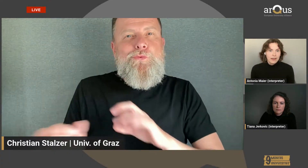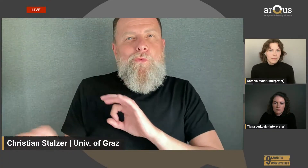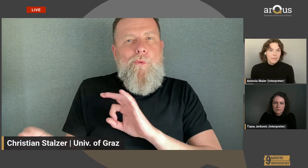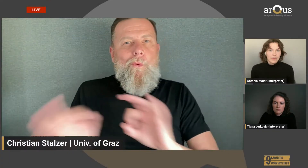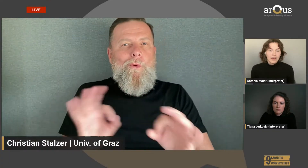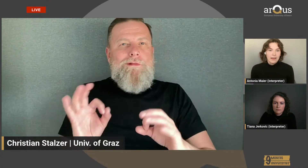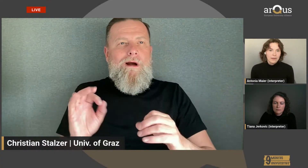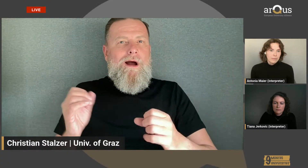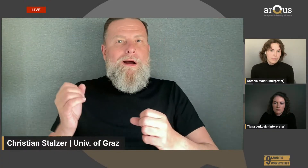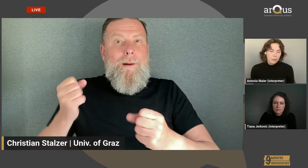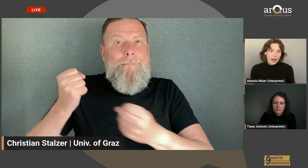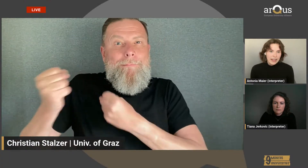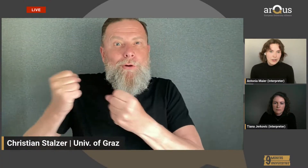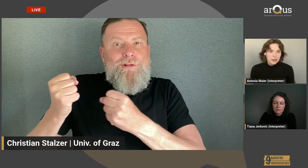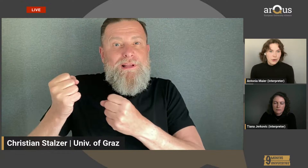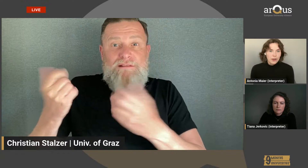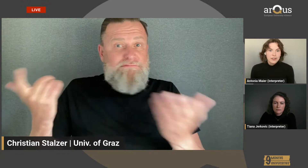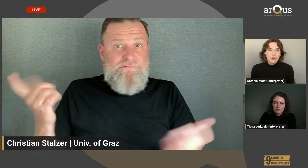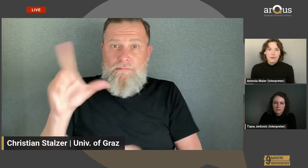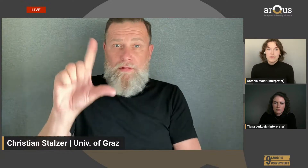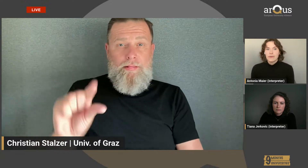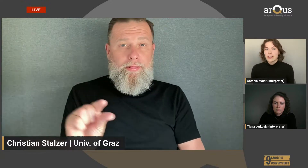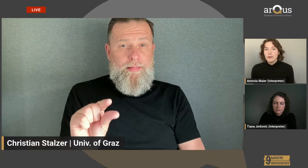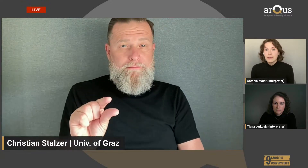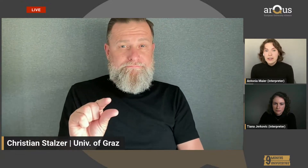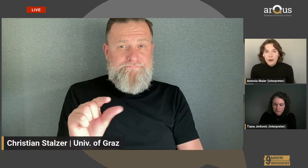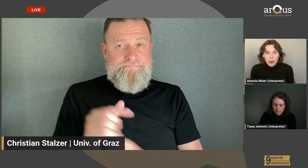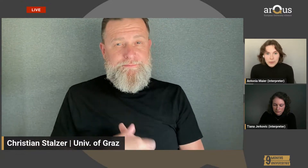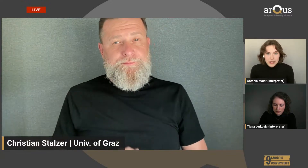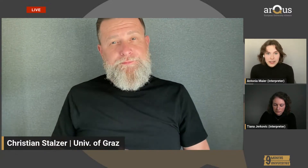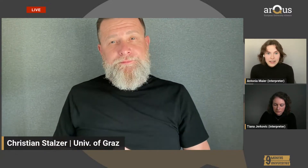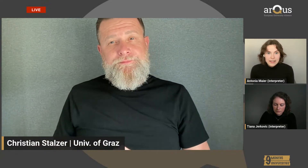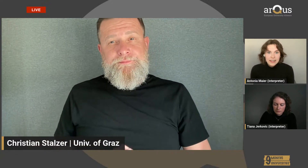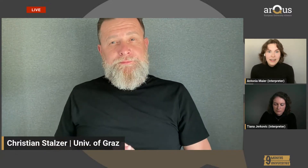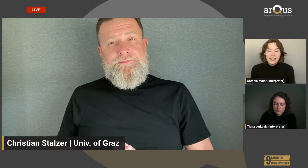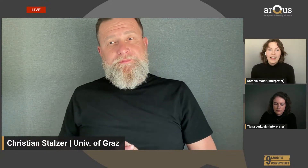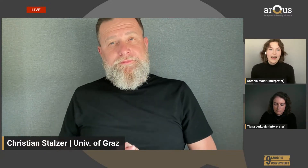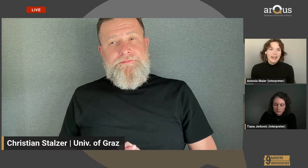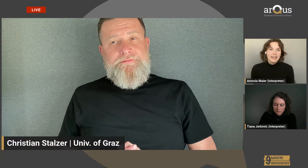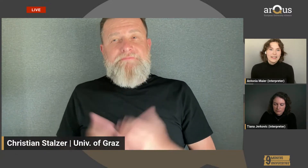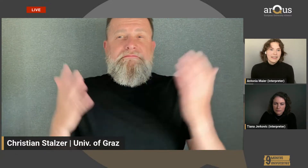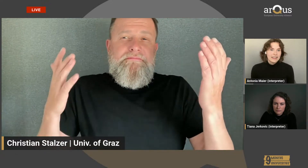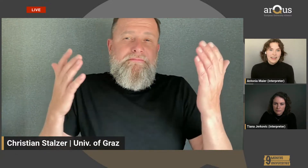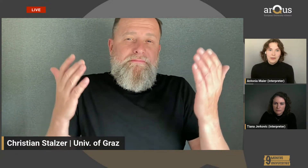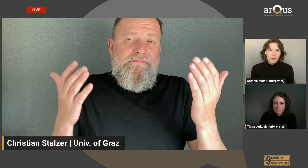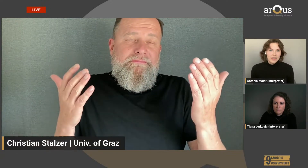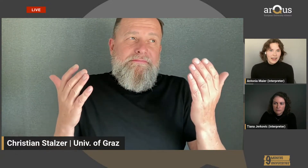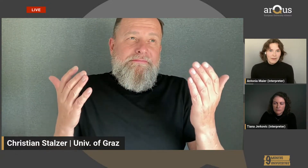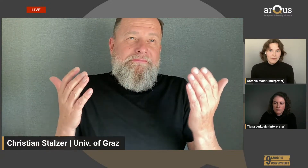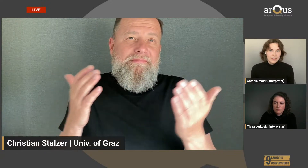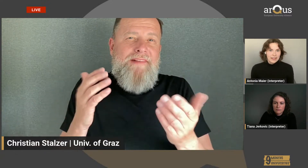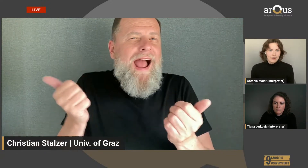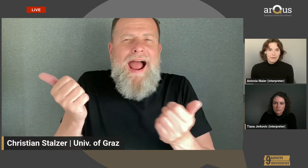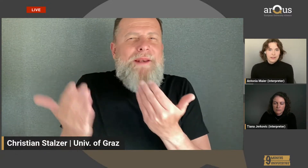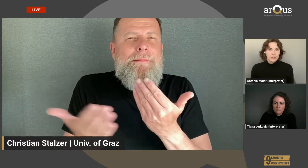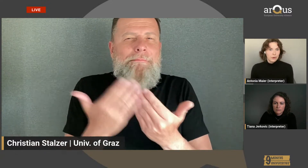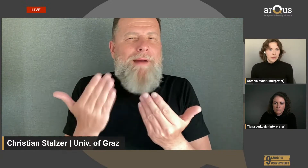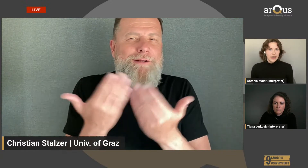have a wide choice of career options, and they don't have